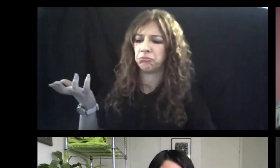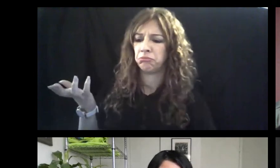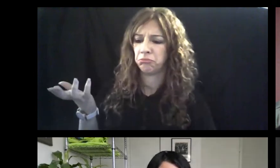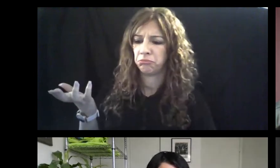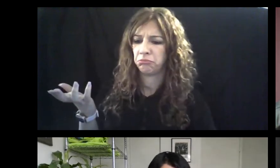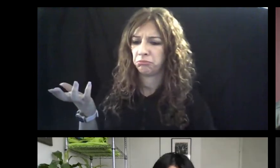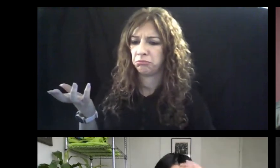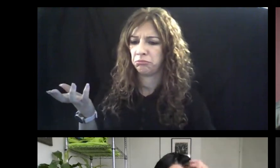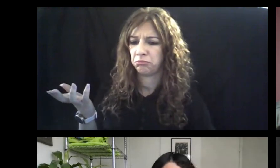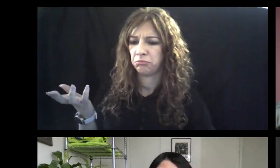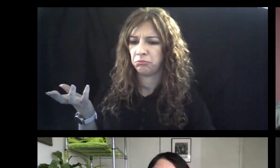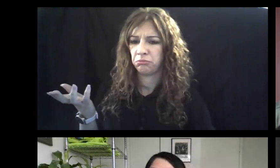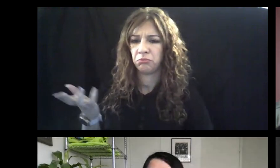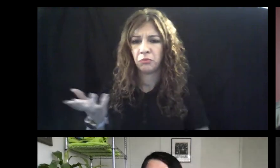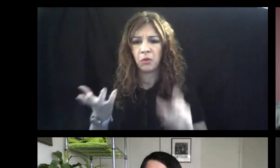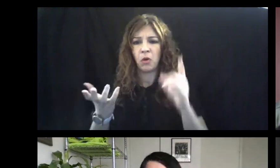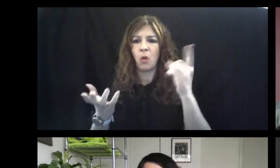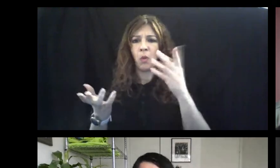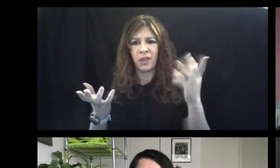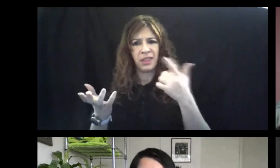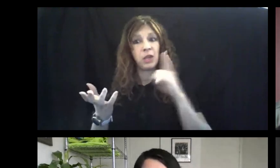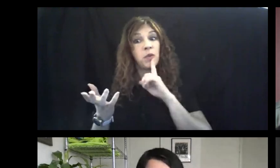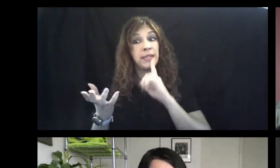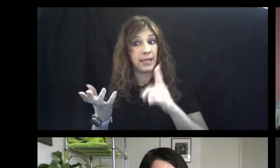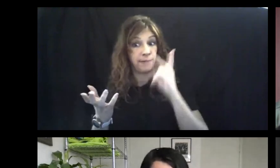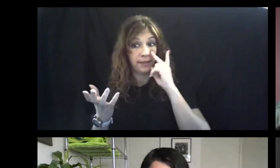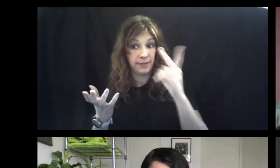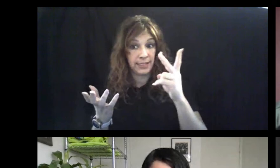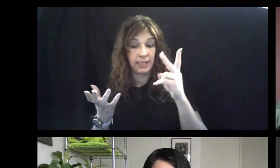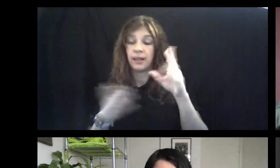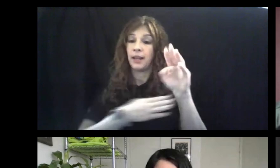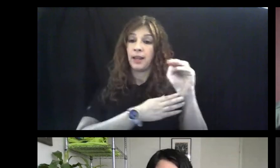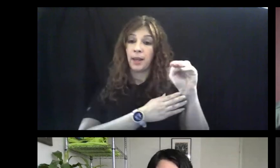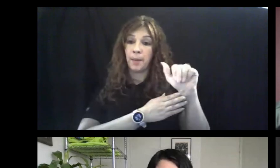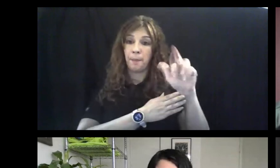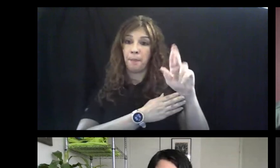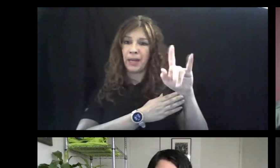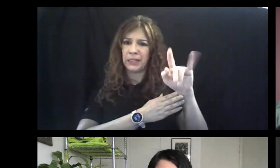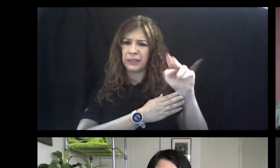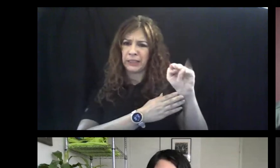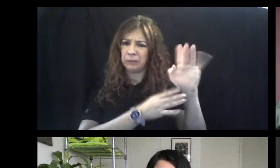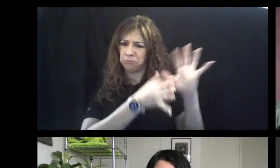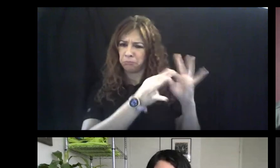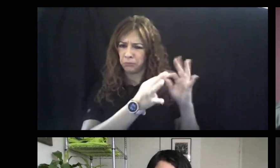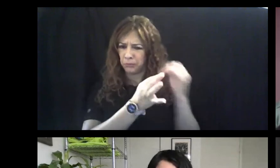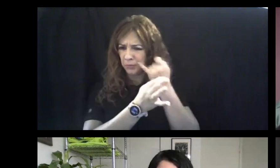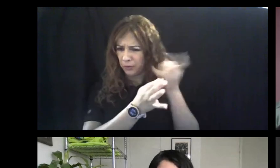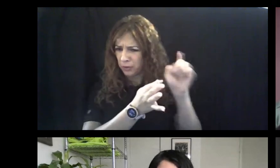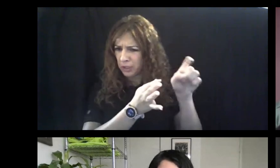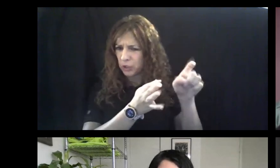One thing that we definitely have seen, and Martin, you can chime in too, in